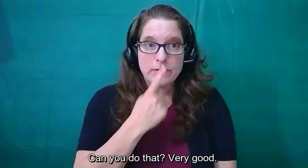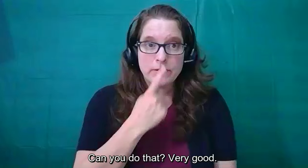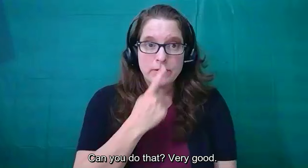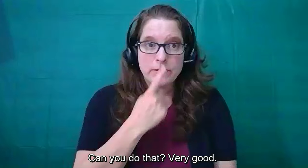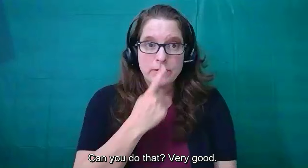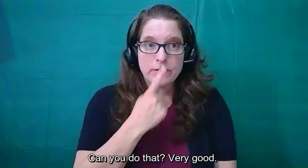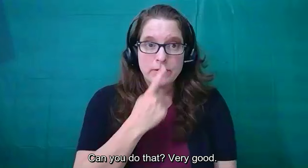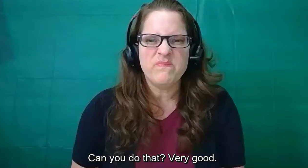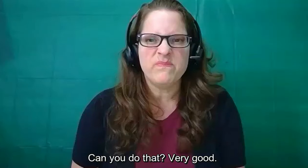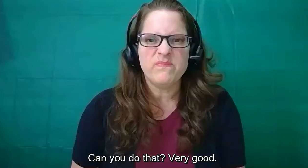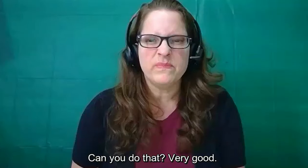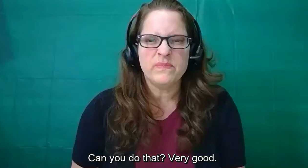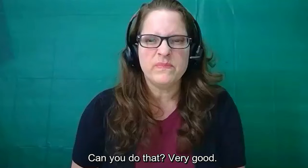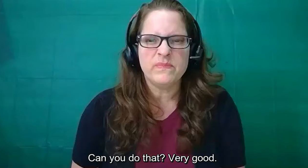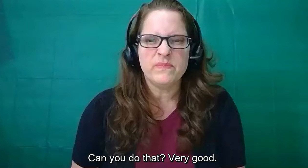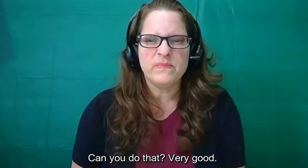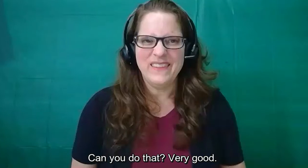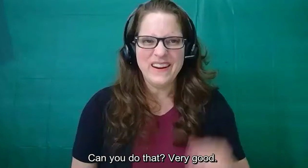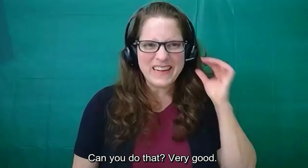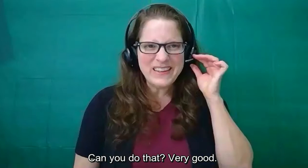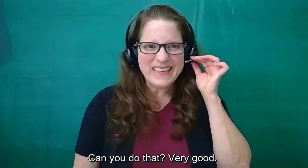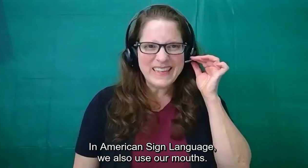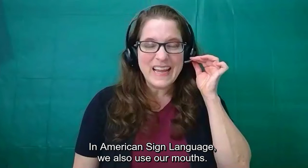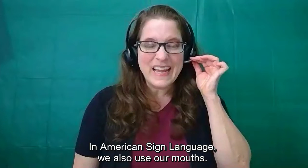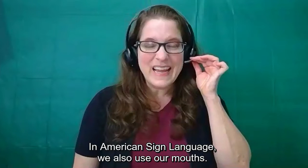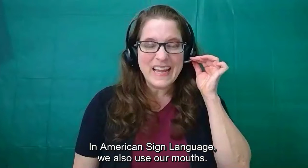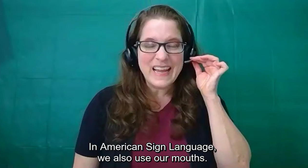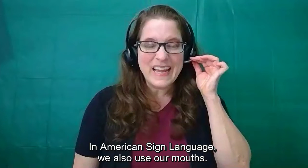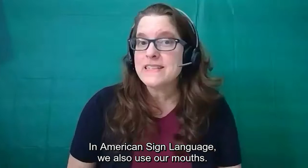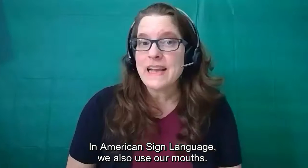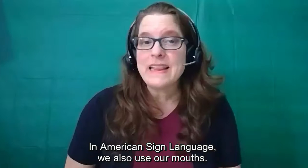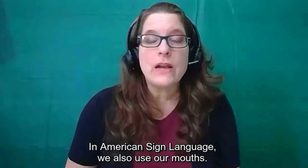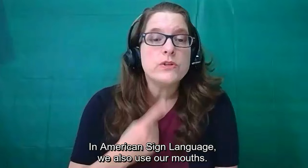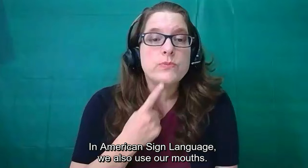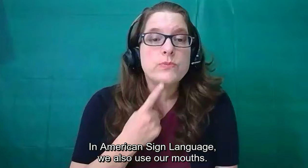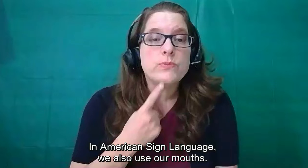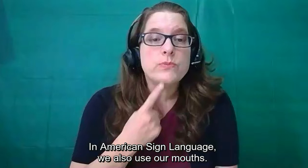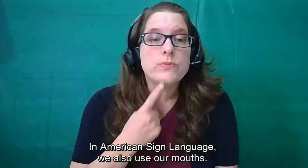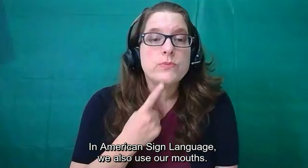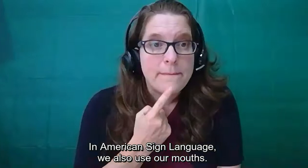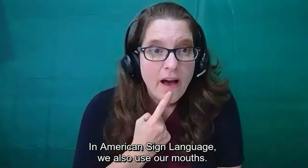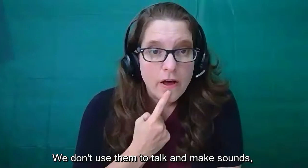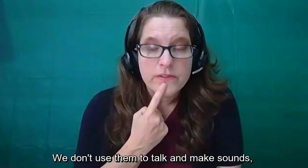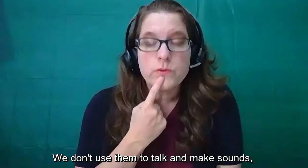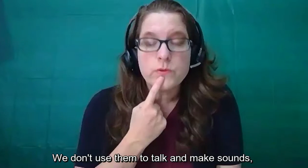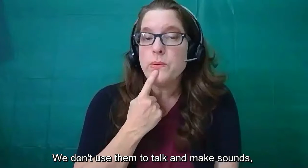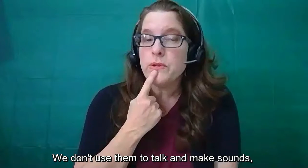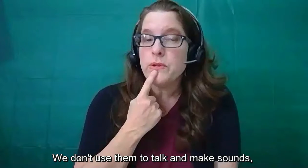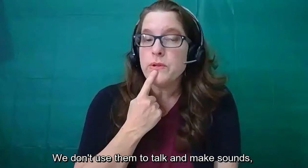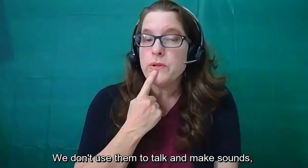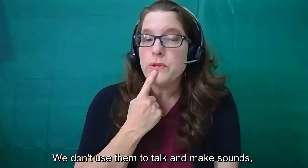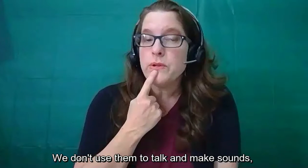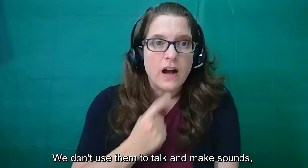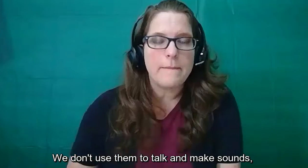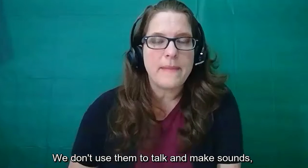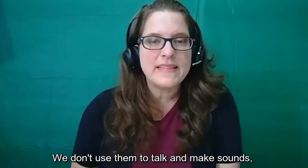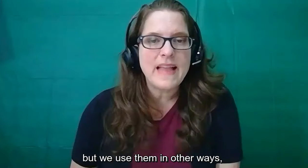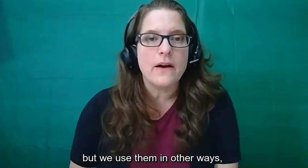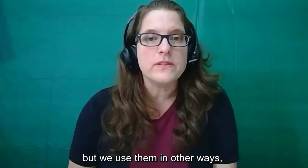that? Very good. In American Sign Language, we also use our mouths. We don't use them to talk and make sounds, but we use them